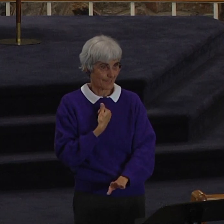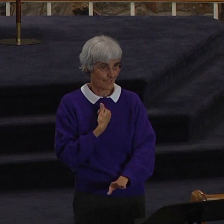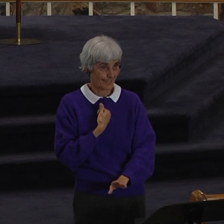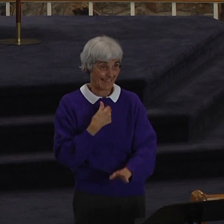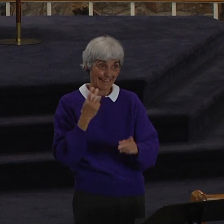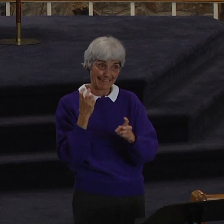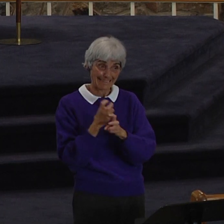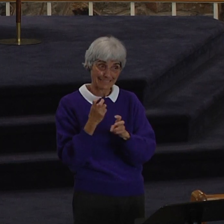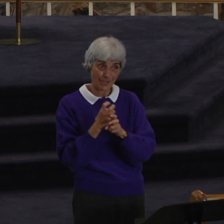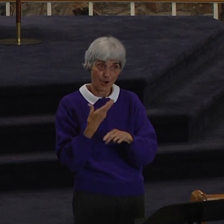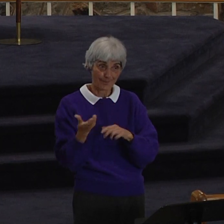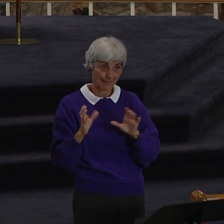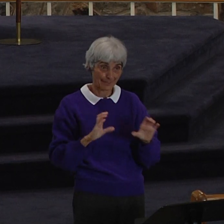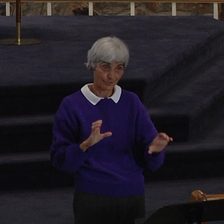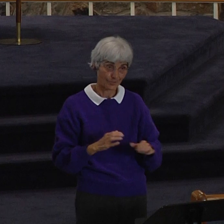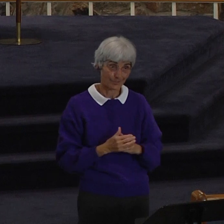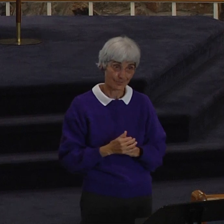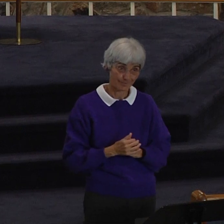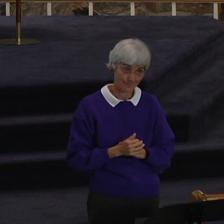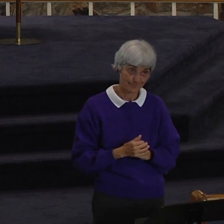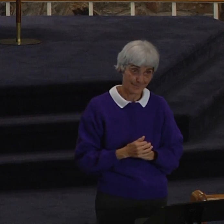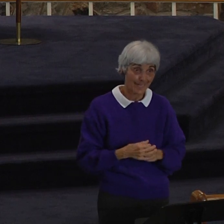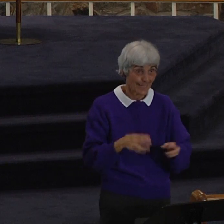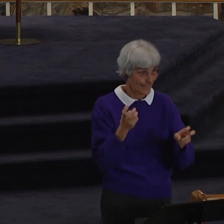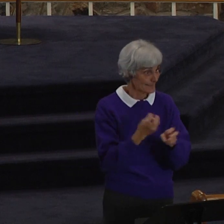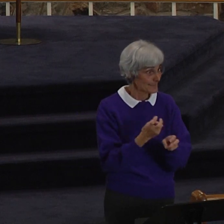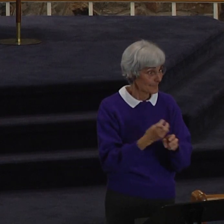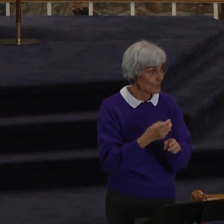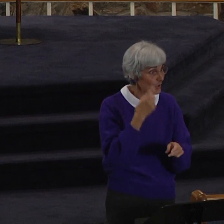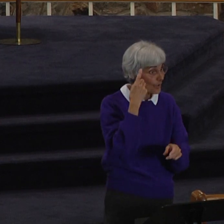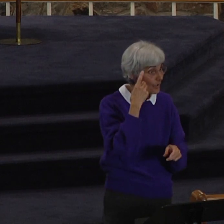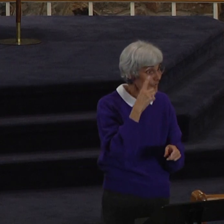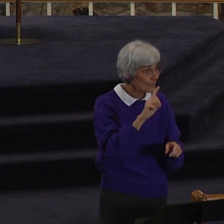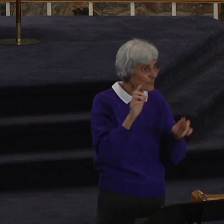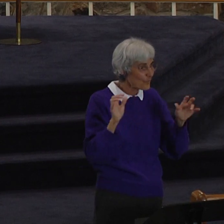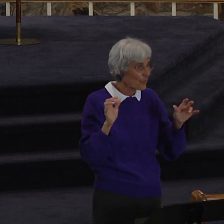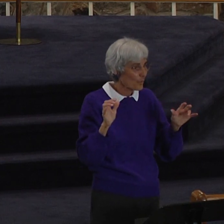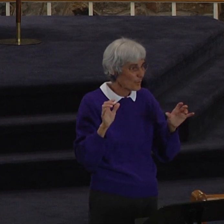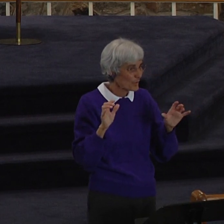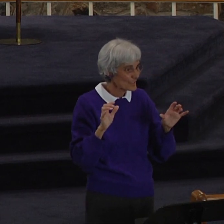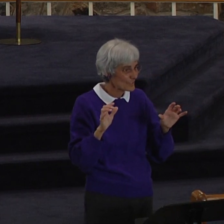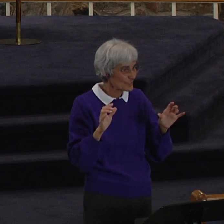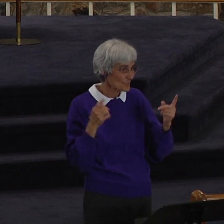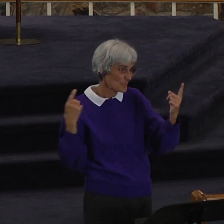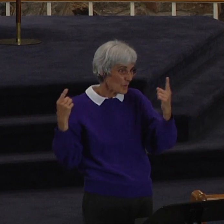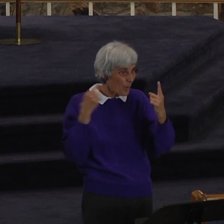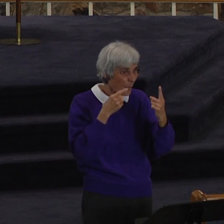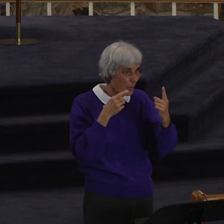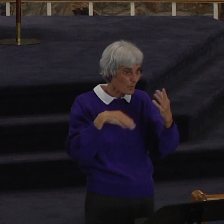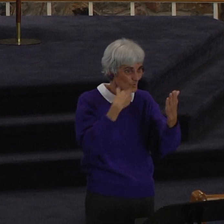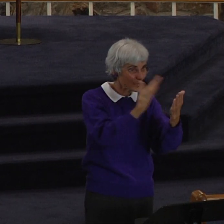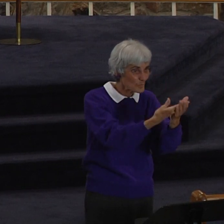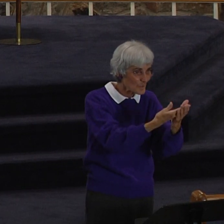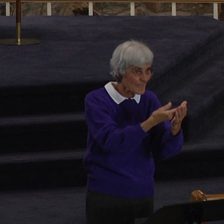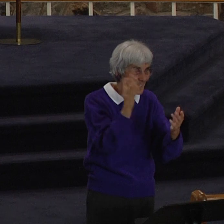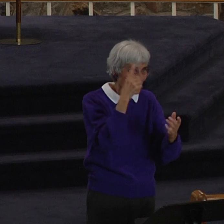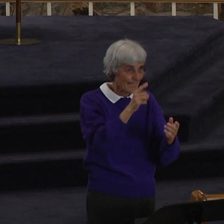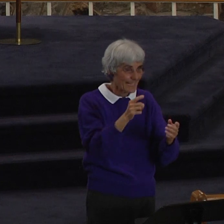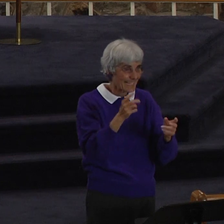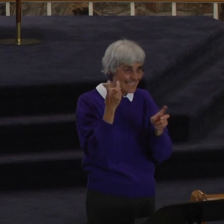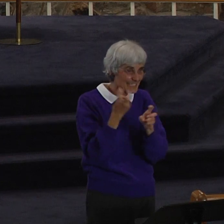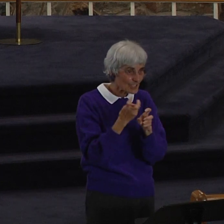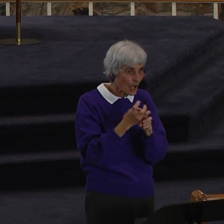That's a difficult thing. It's difficult to play out. It's difficult for brand